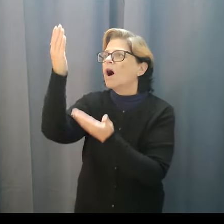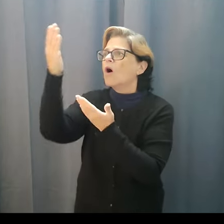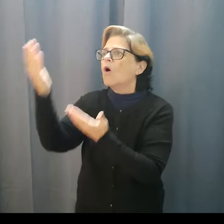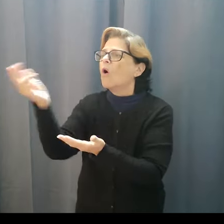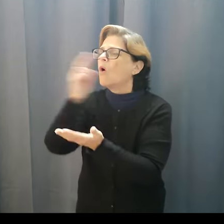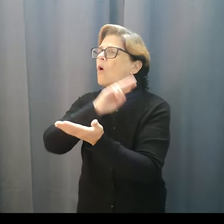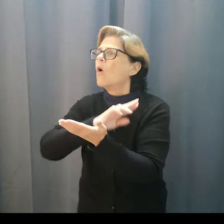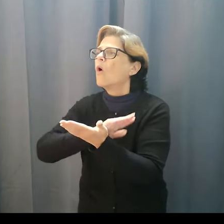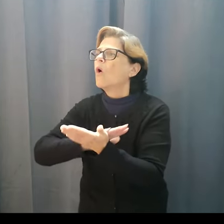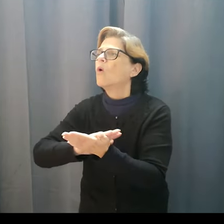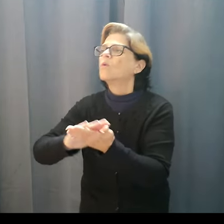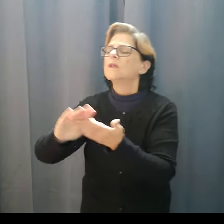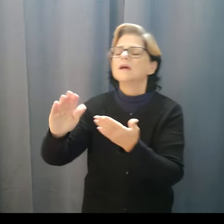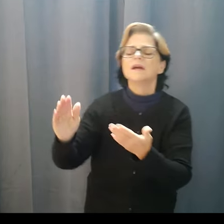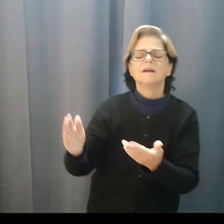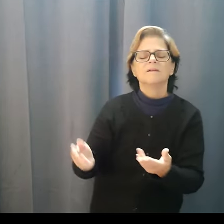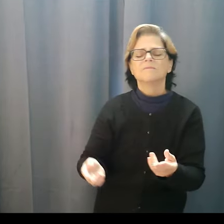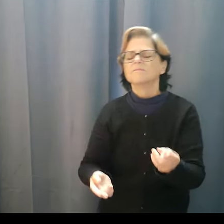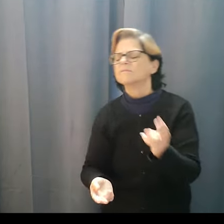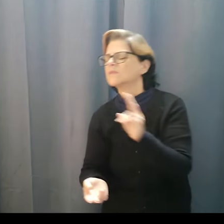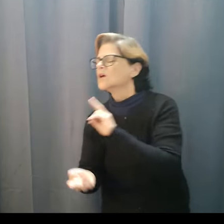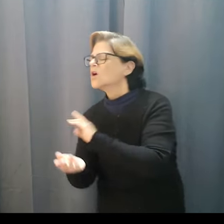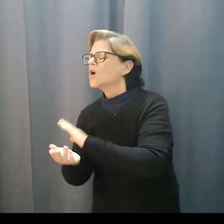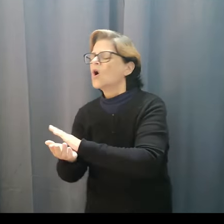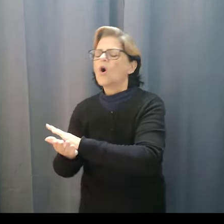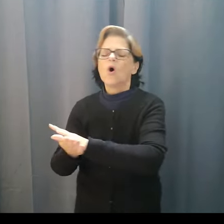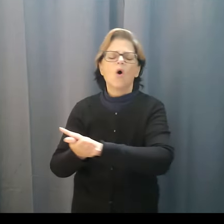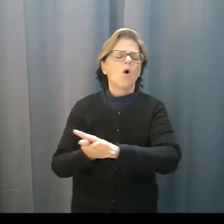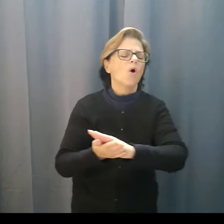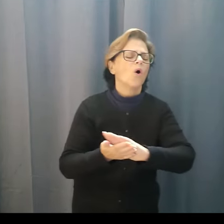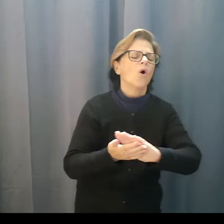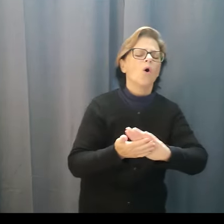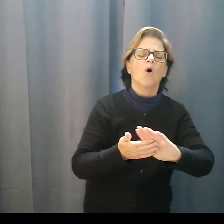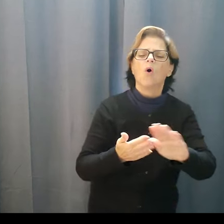For you are holy,